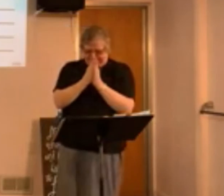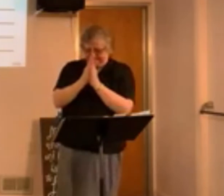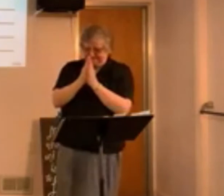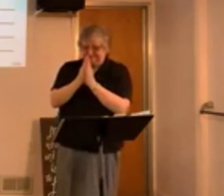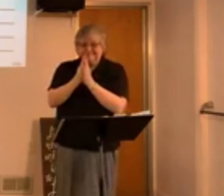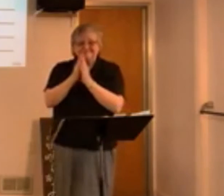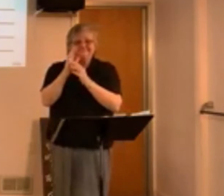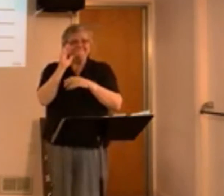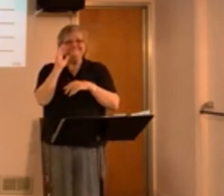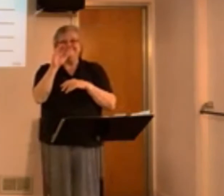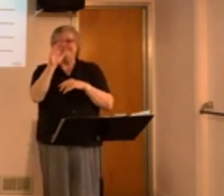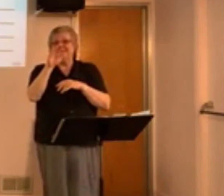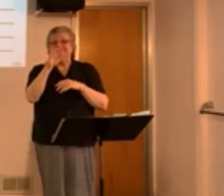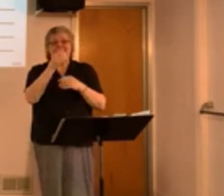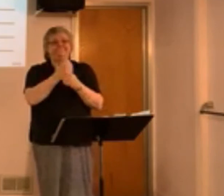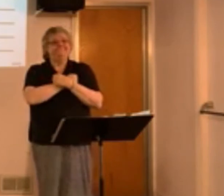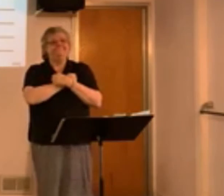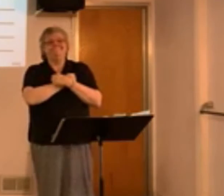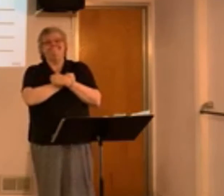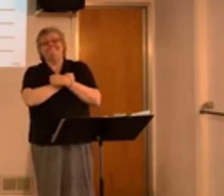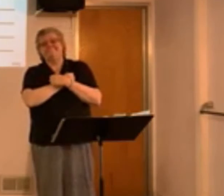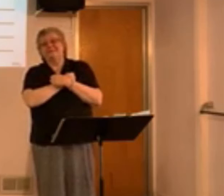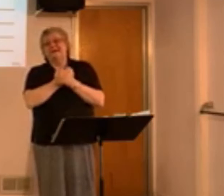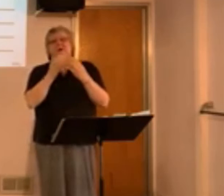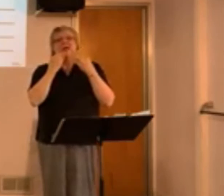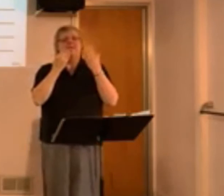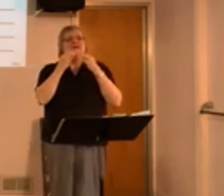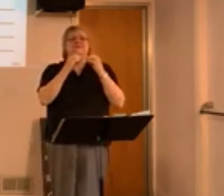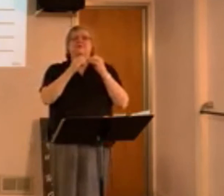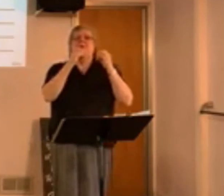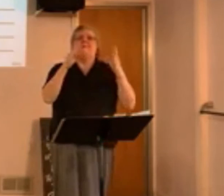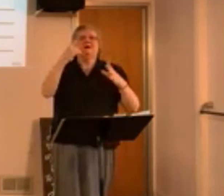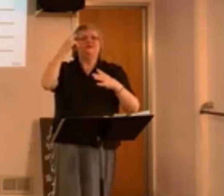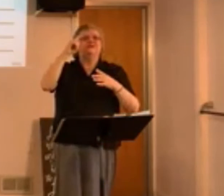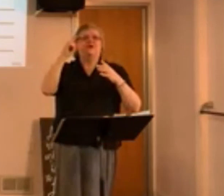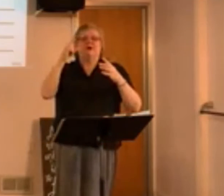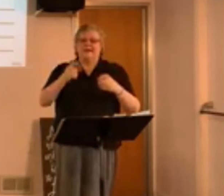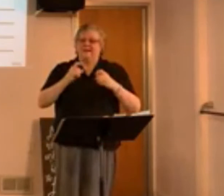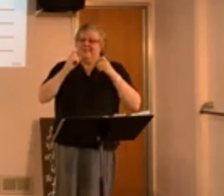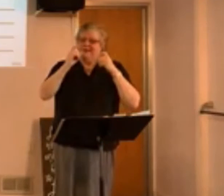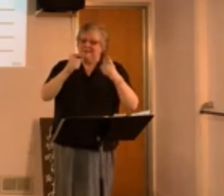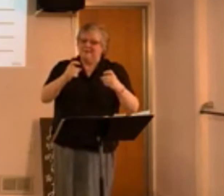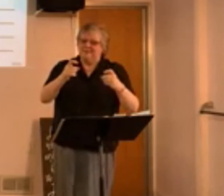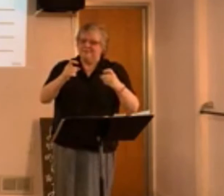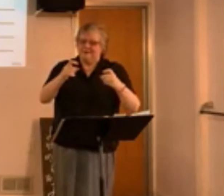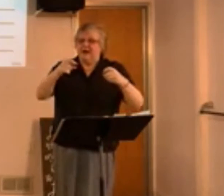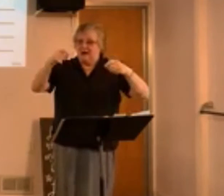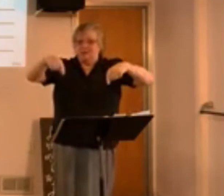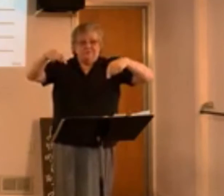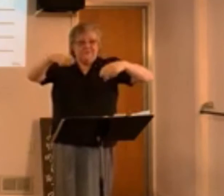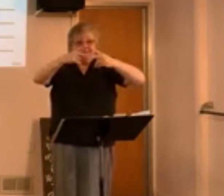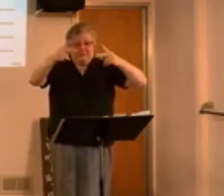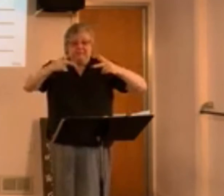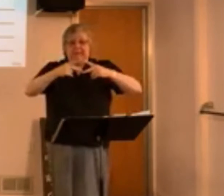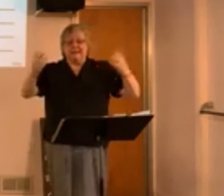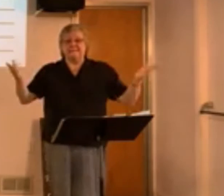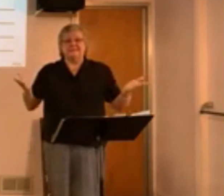Lord, we love you and thank you so much for the gift of this property, of this